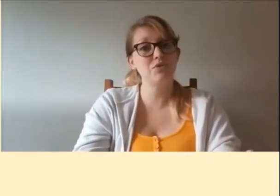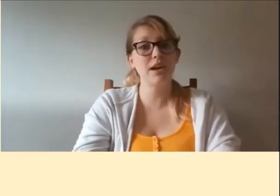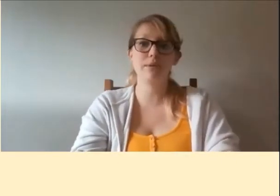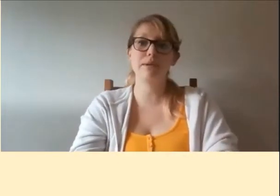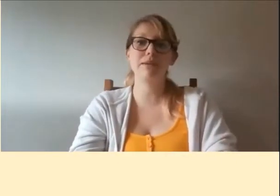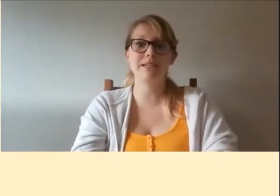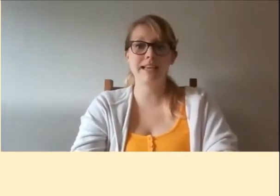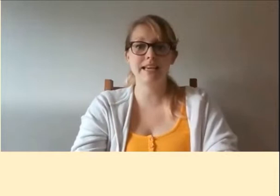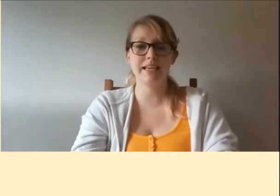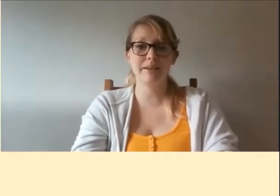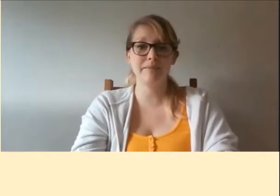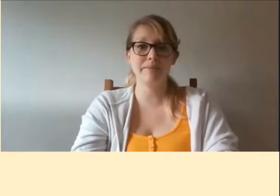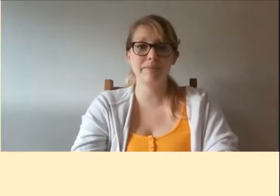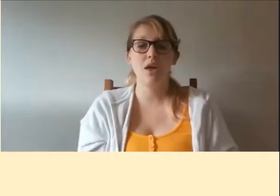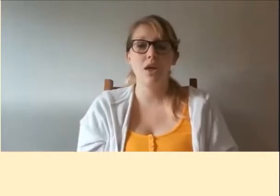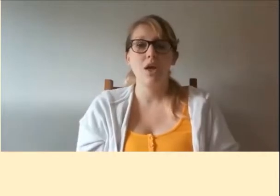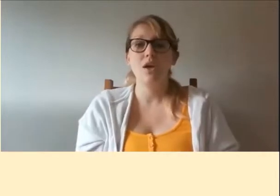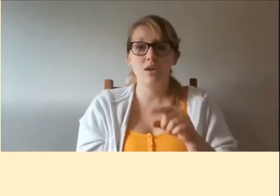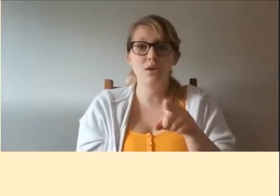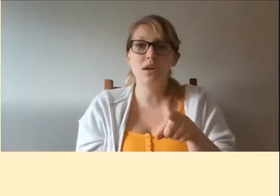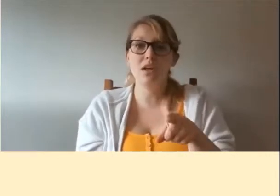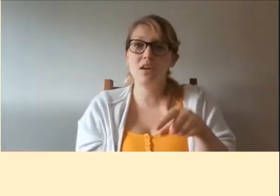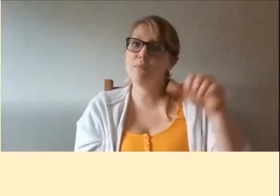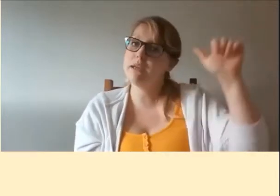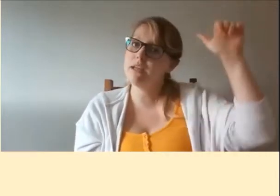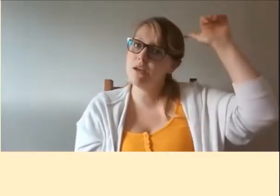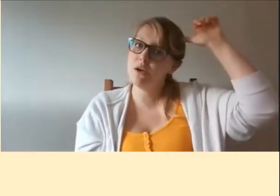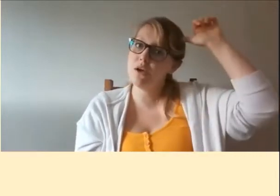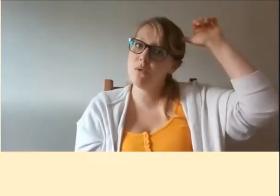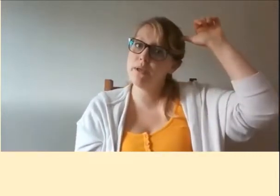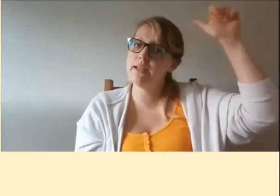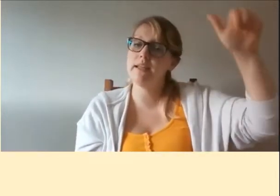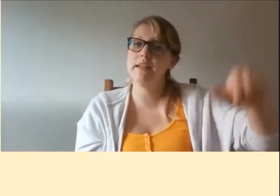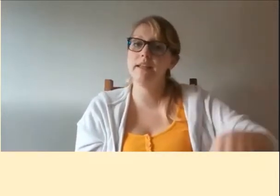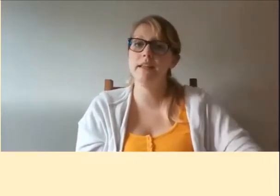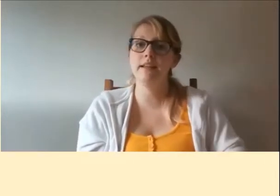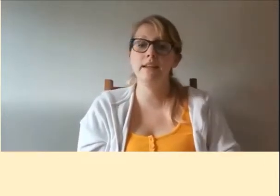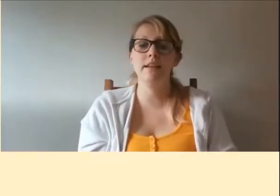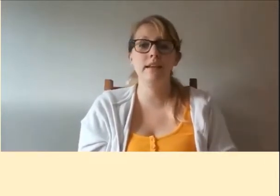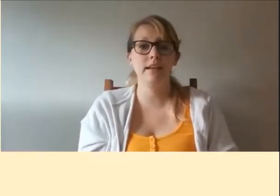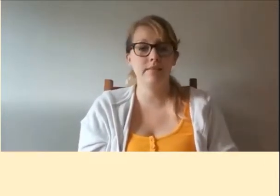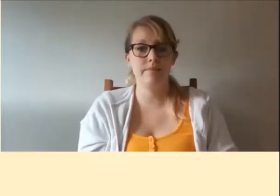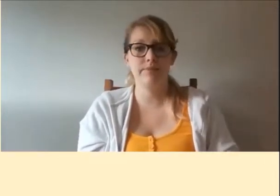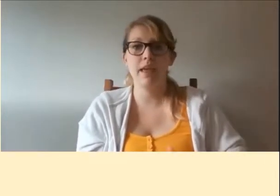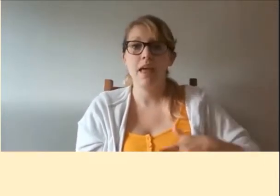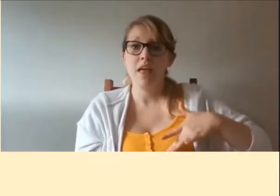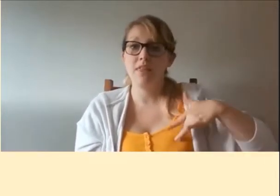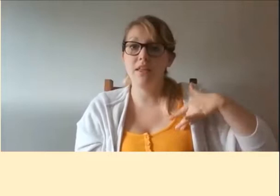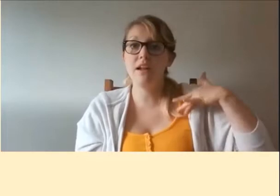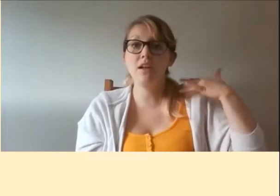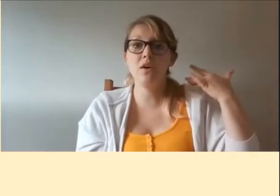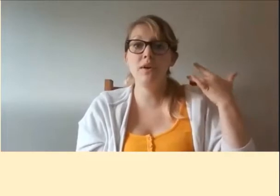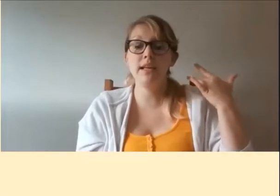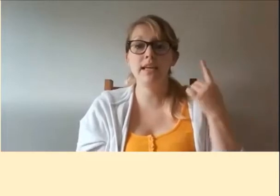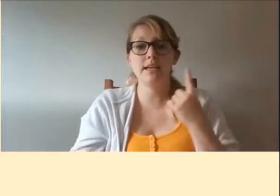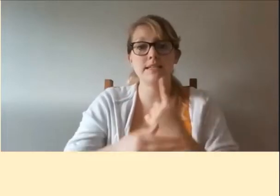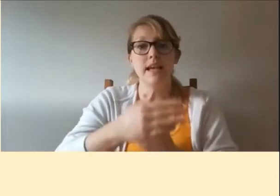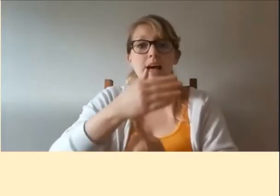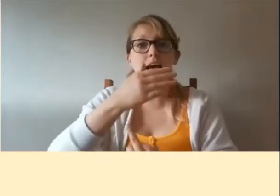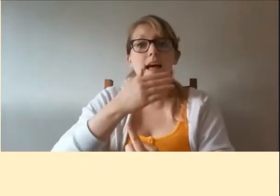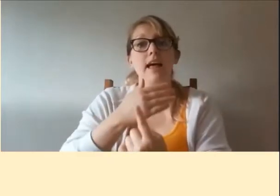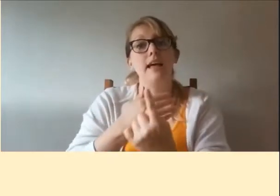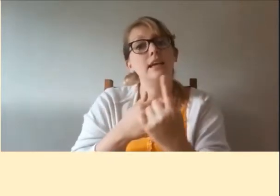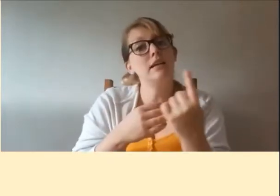Okay, should we try it with a bit of music? You're gonna be knowing the